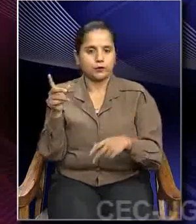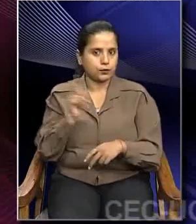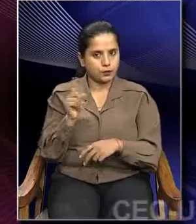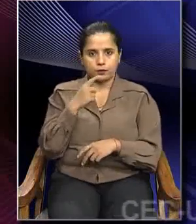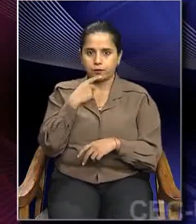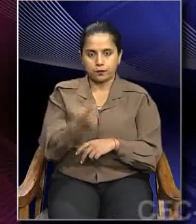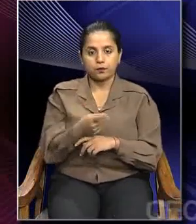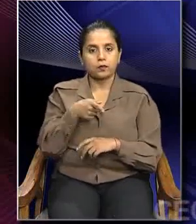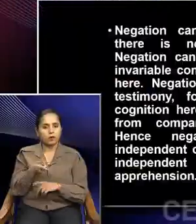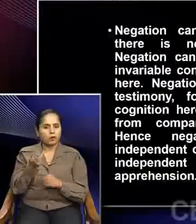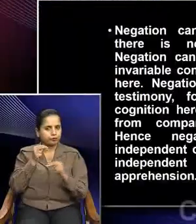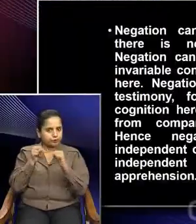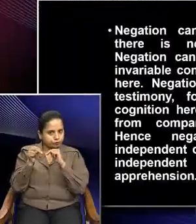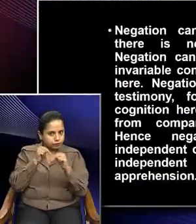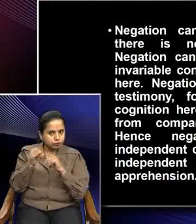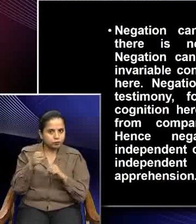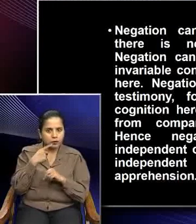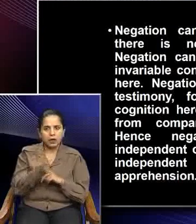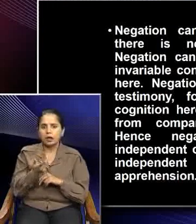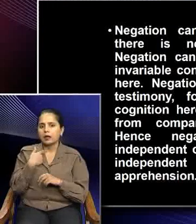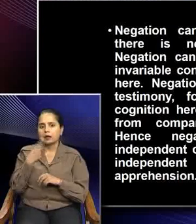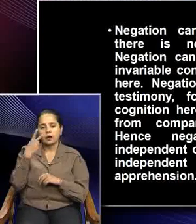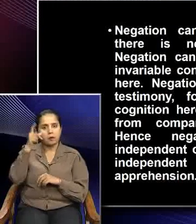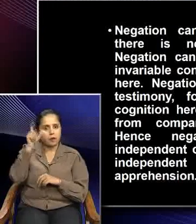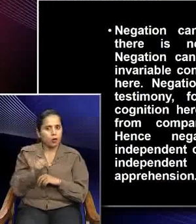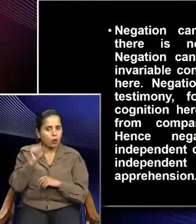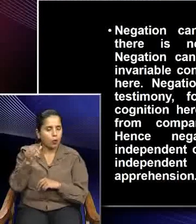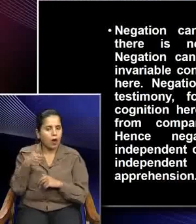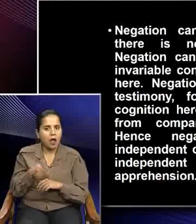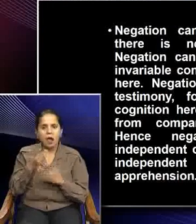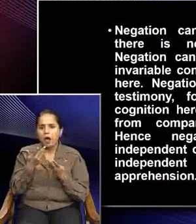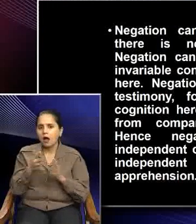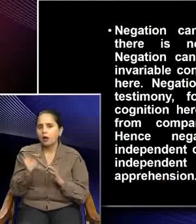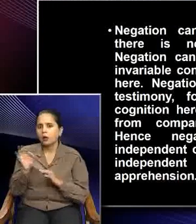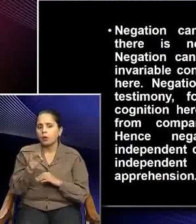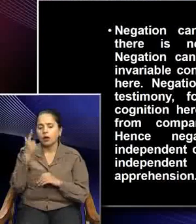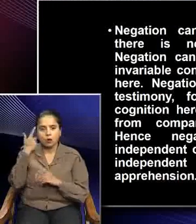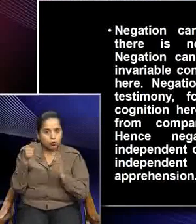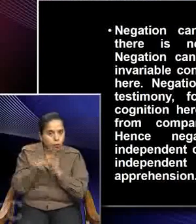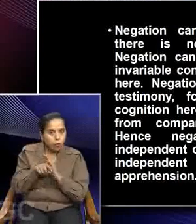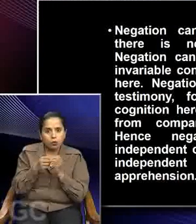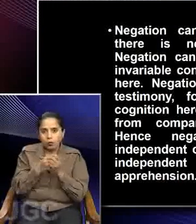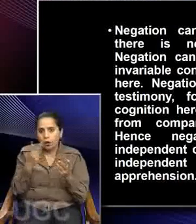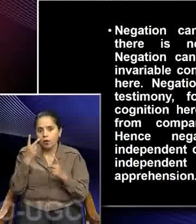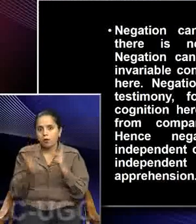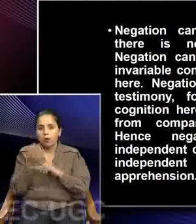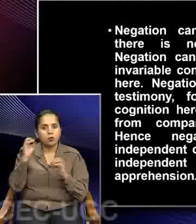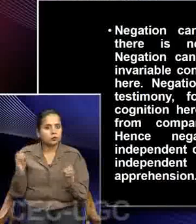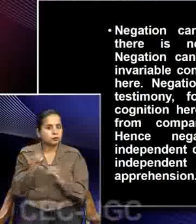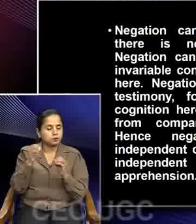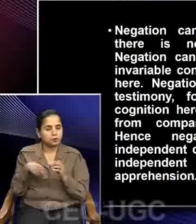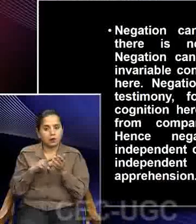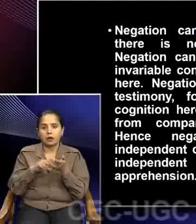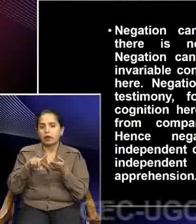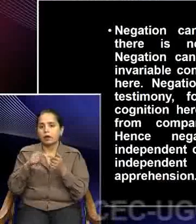So negation cannot be perceived, for there is no sense-object contact. Negation cannot